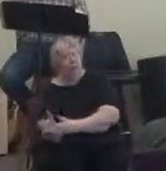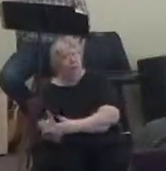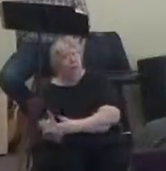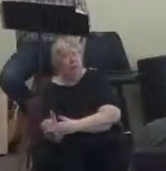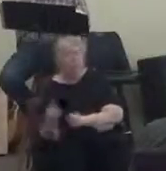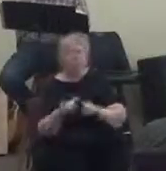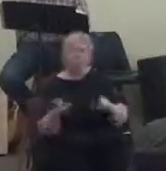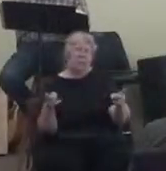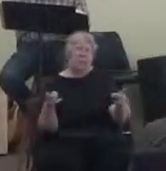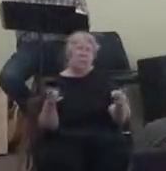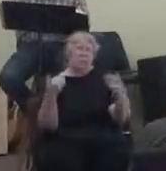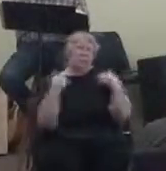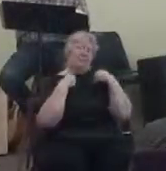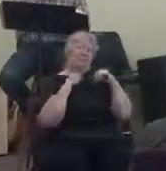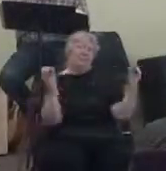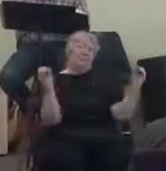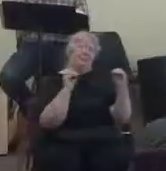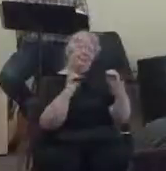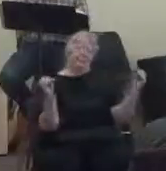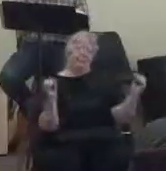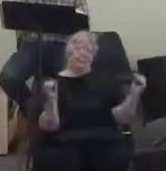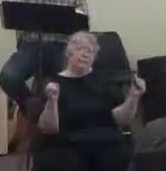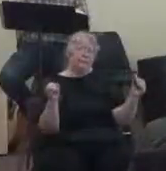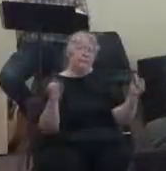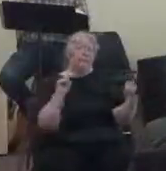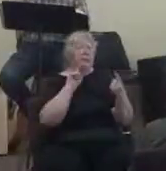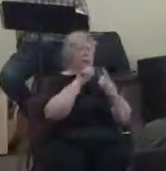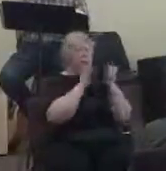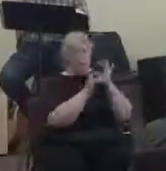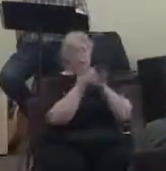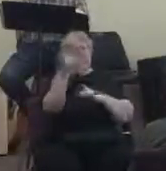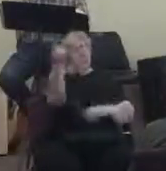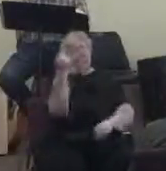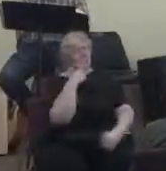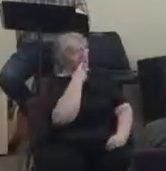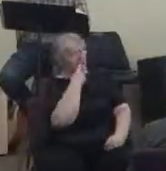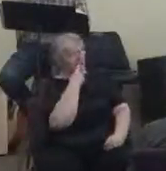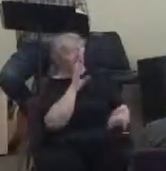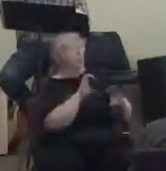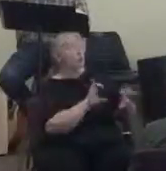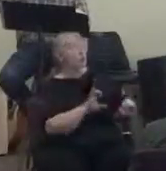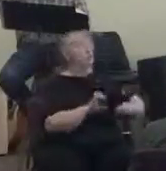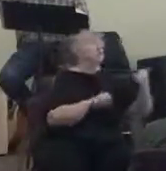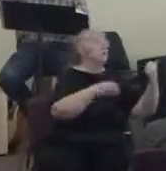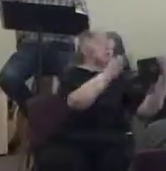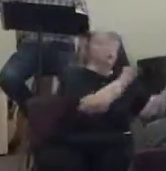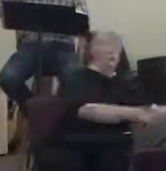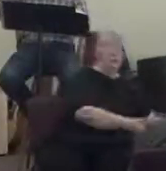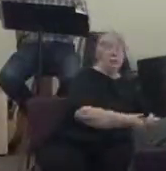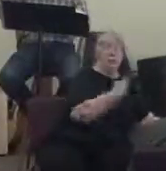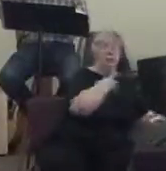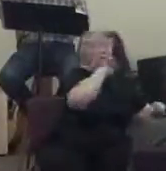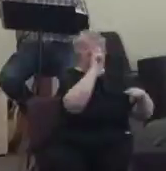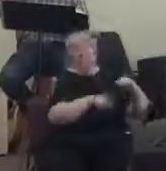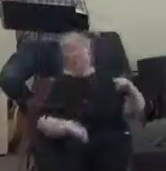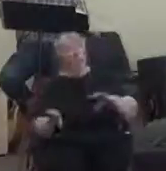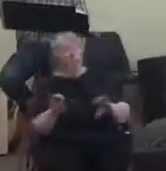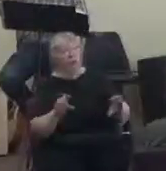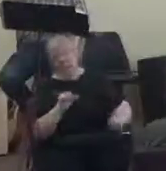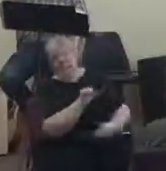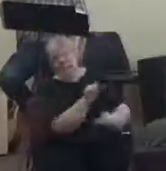and says, boys, cast your net on the other side of the boat. We can do nothing without